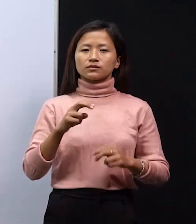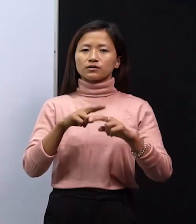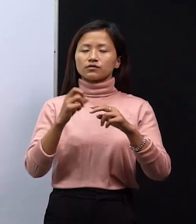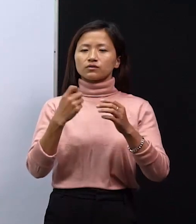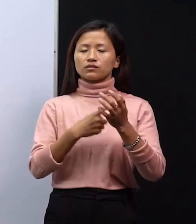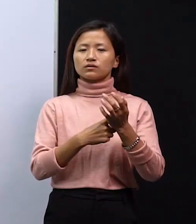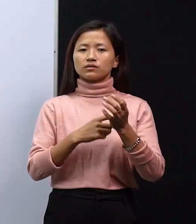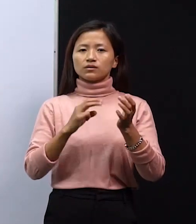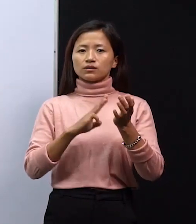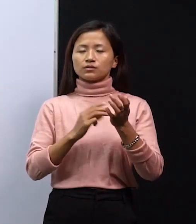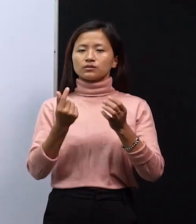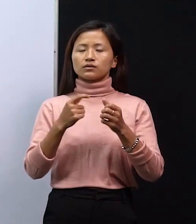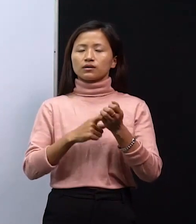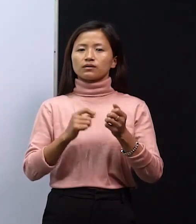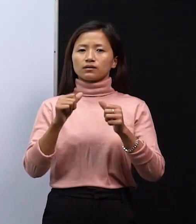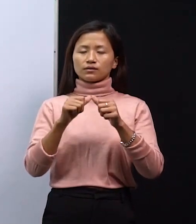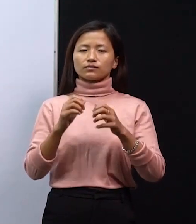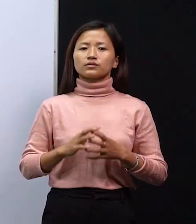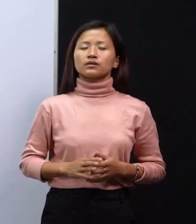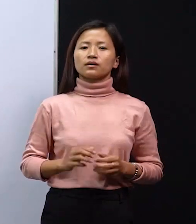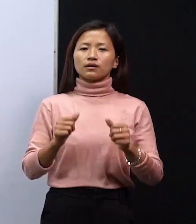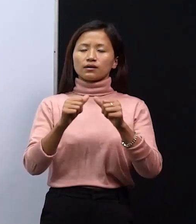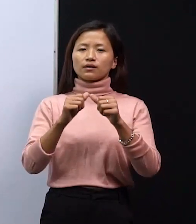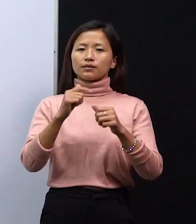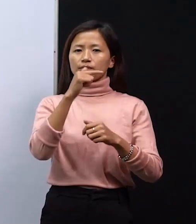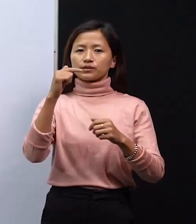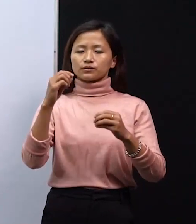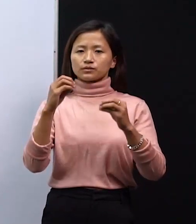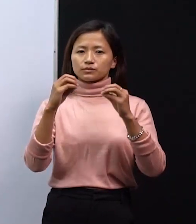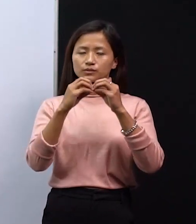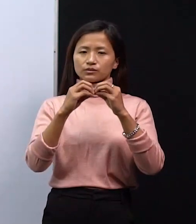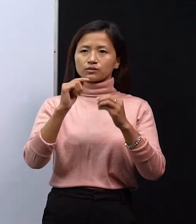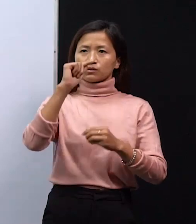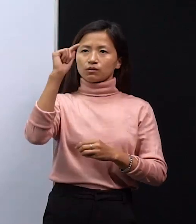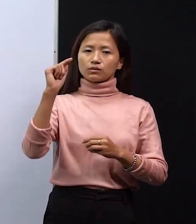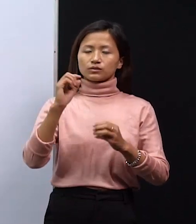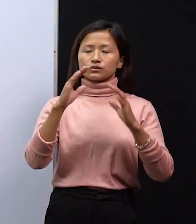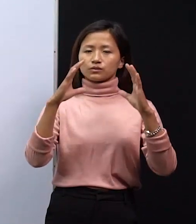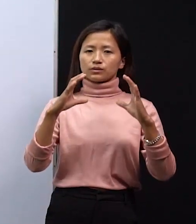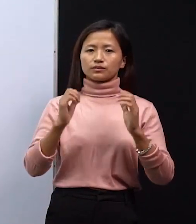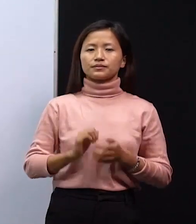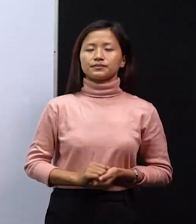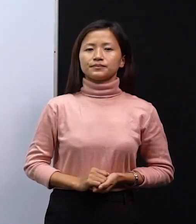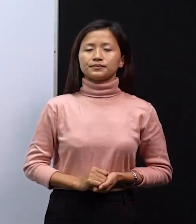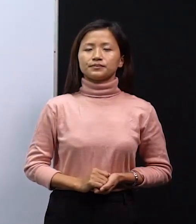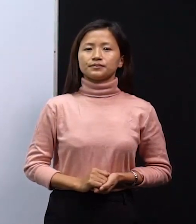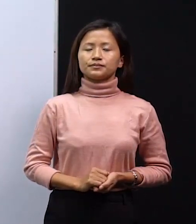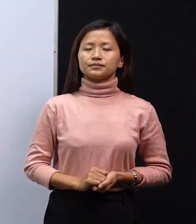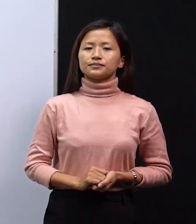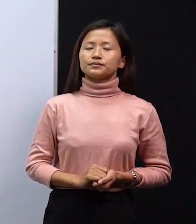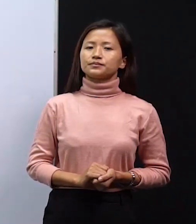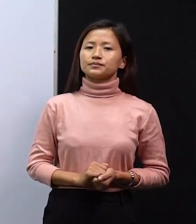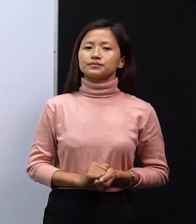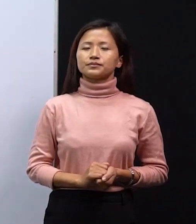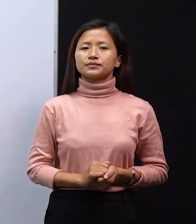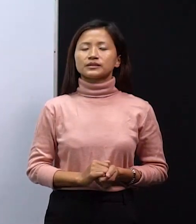formula is a minus b the whole square. Alright? A minus b the